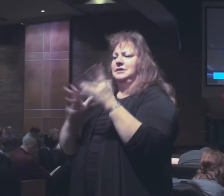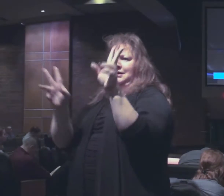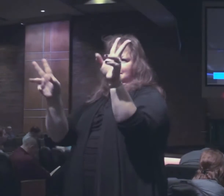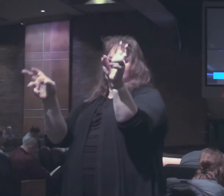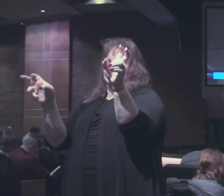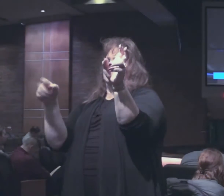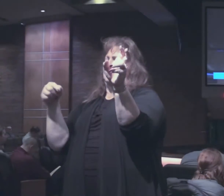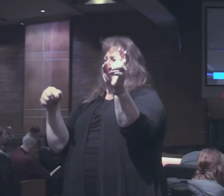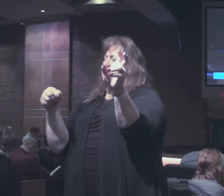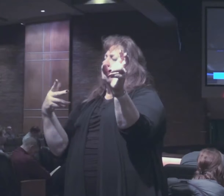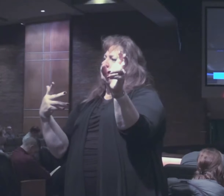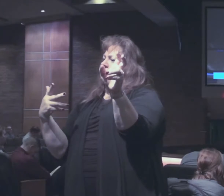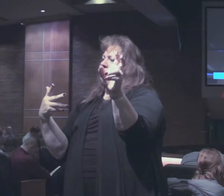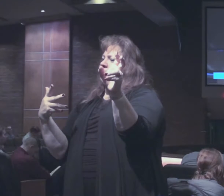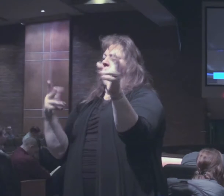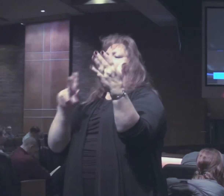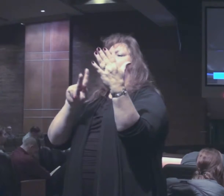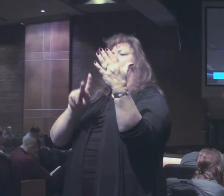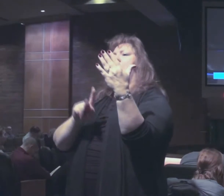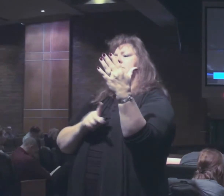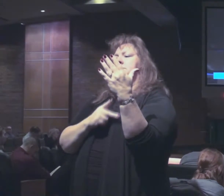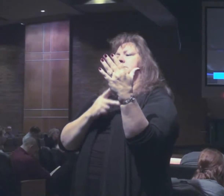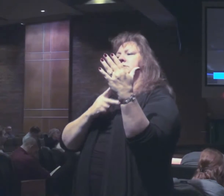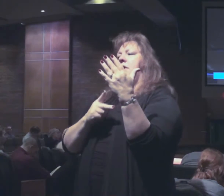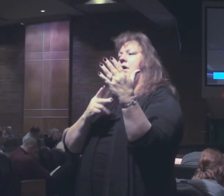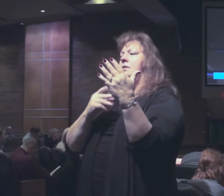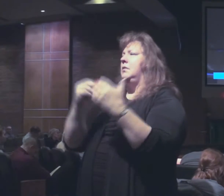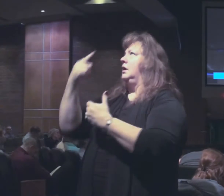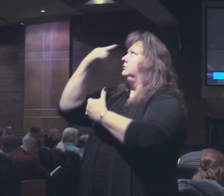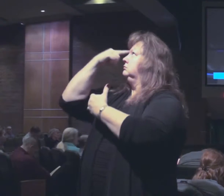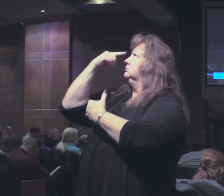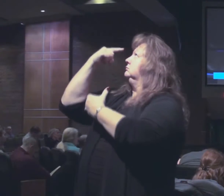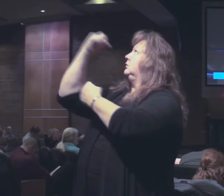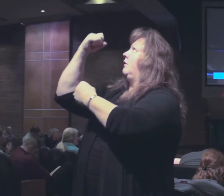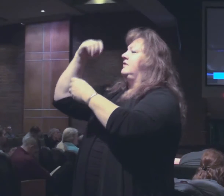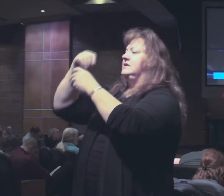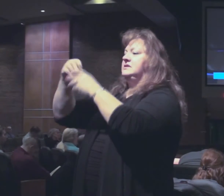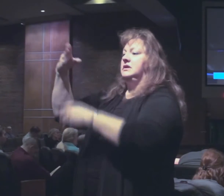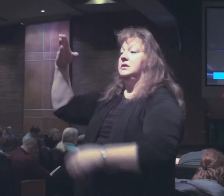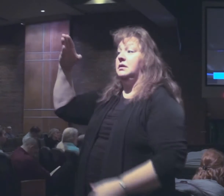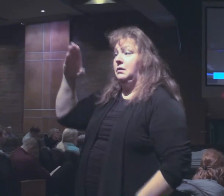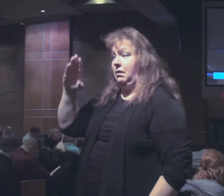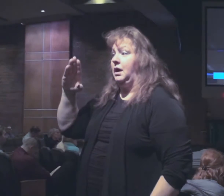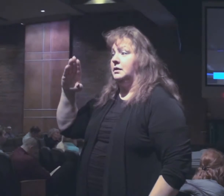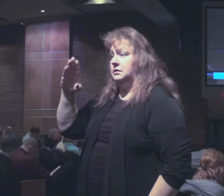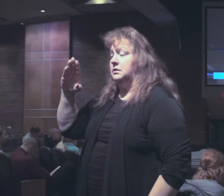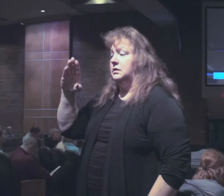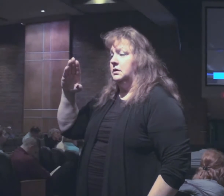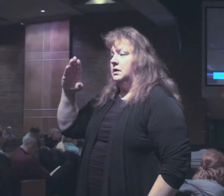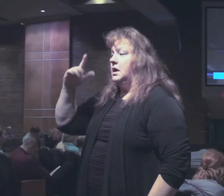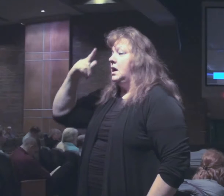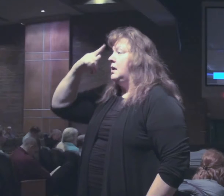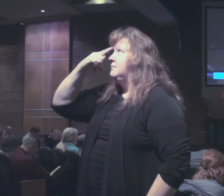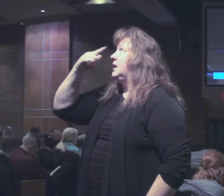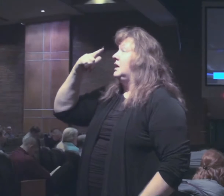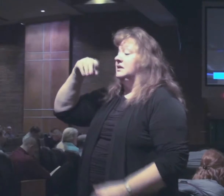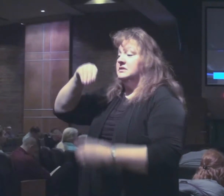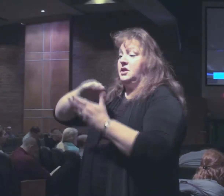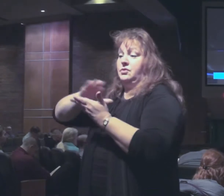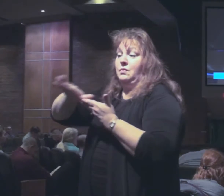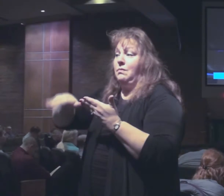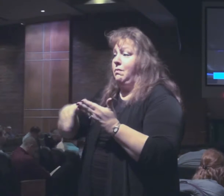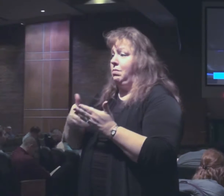this song, a psalm of confidence in God. Because in it